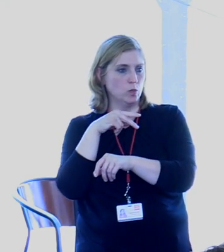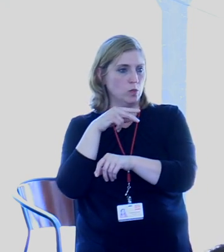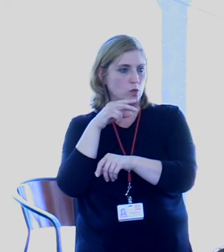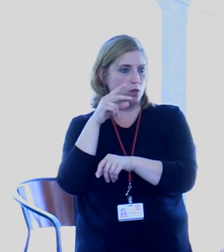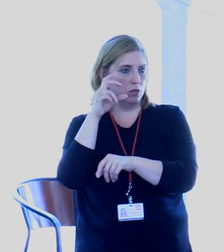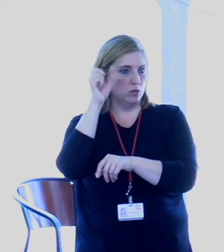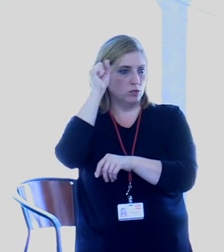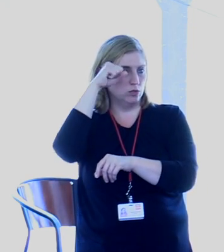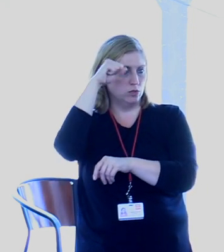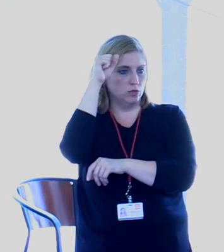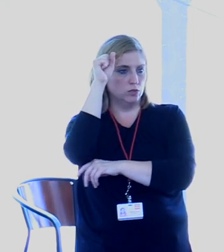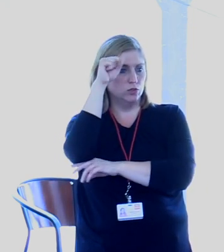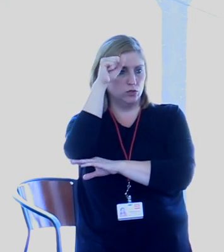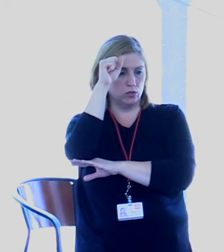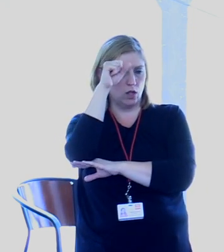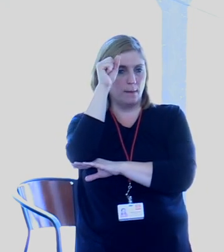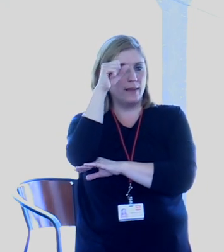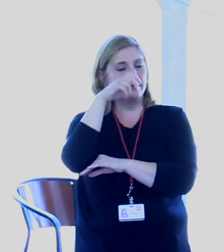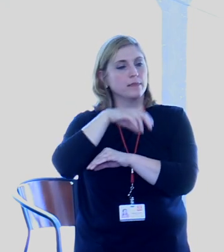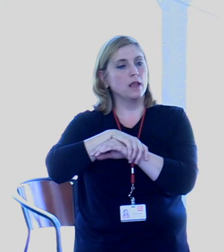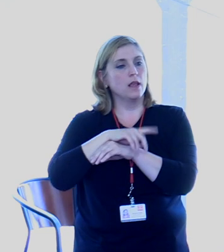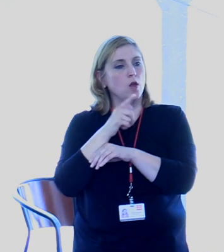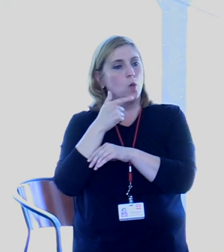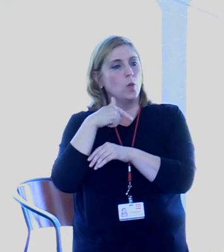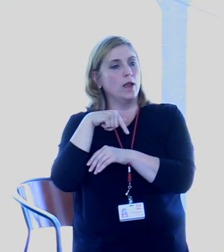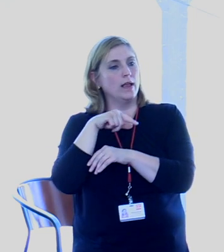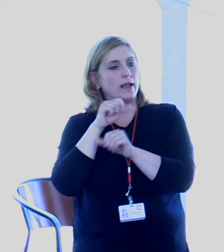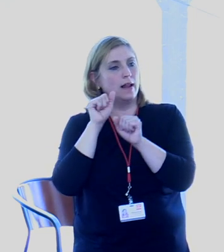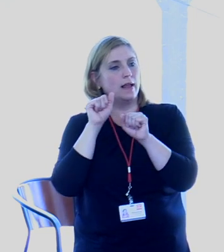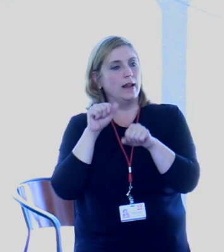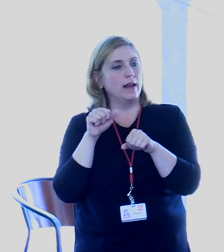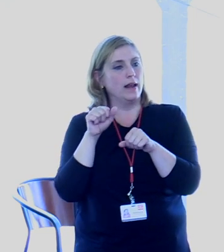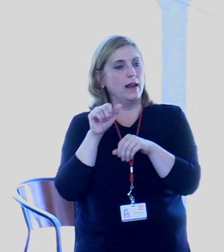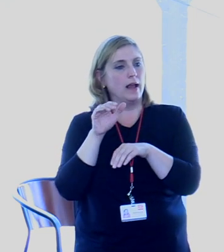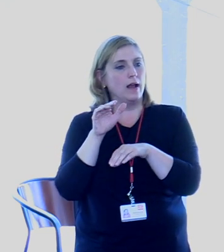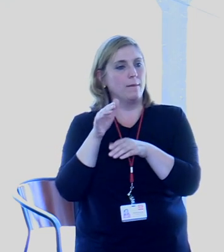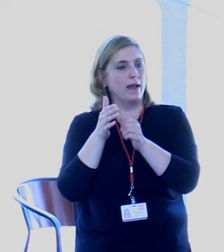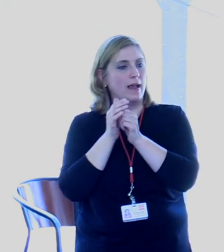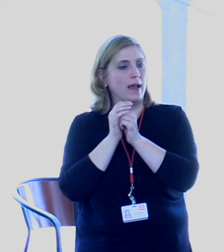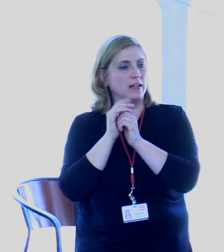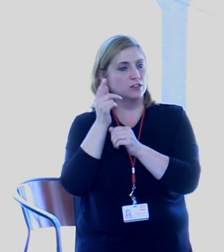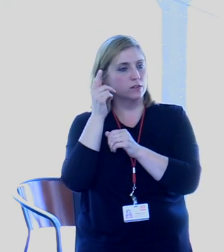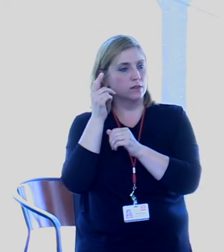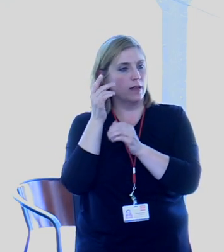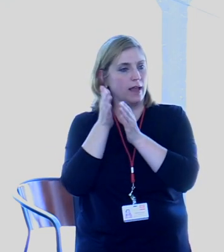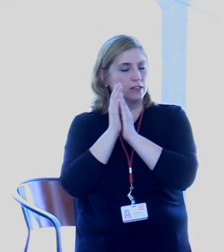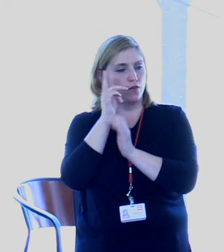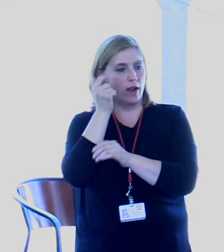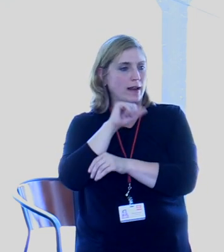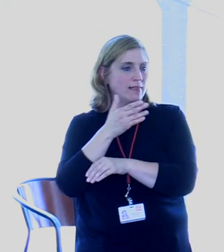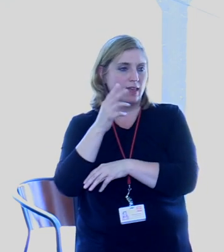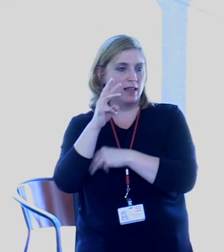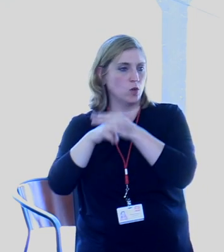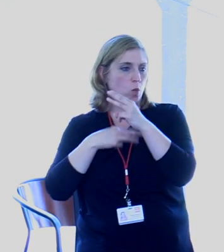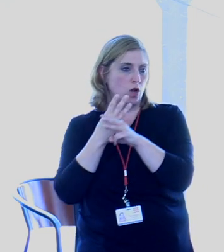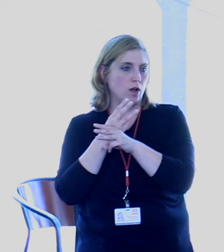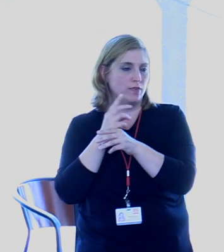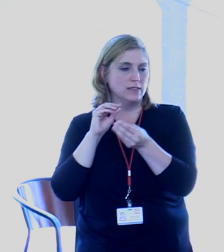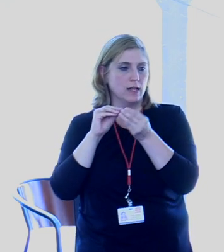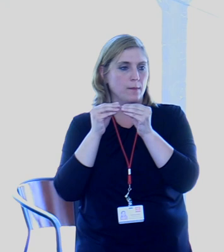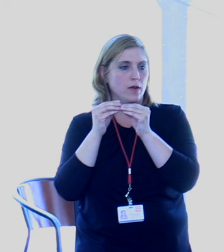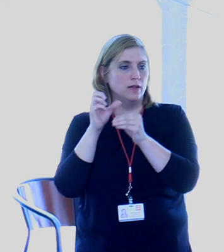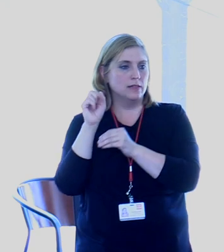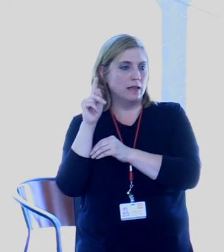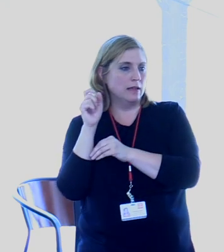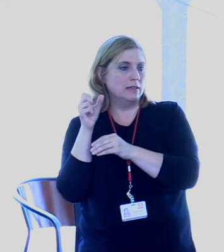the very character of the prayer, okay? What can he ask for? Well, there's anything in the world. There's a number of saints